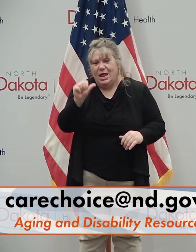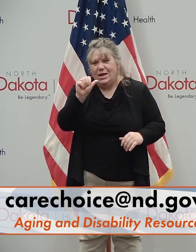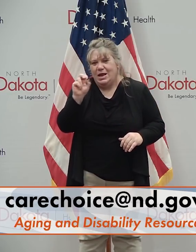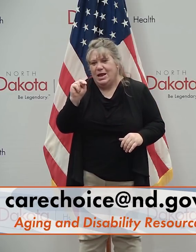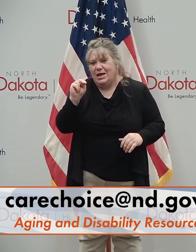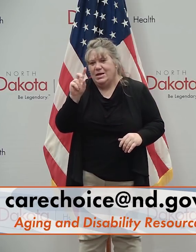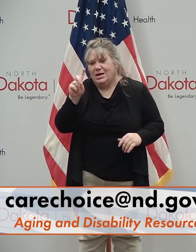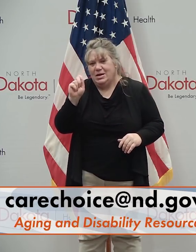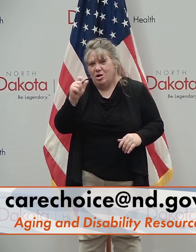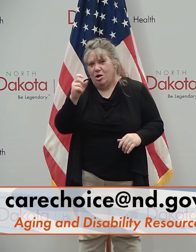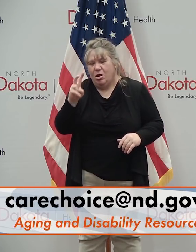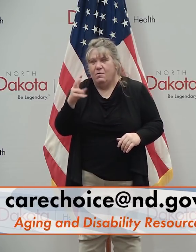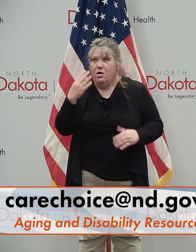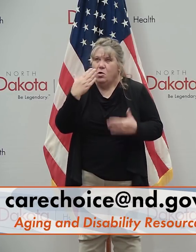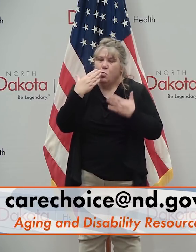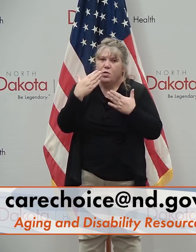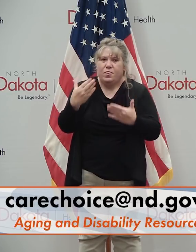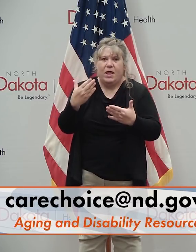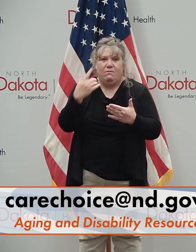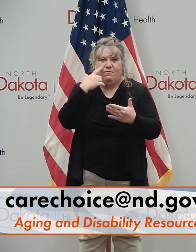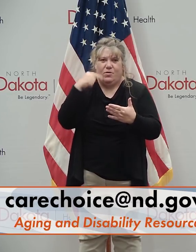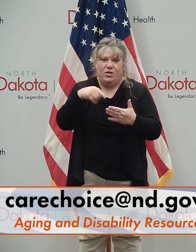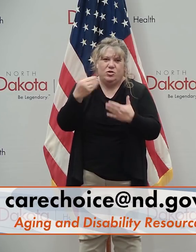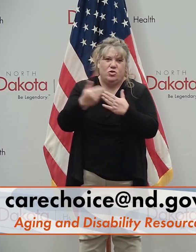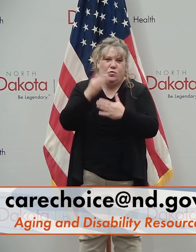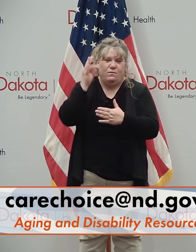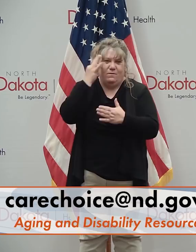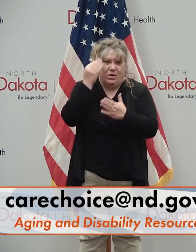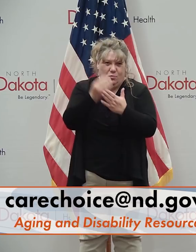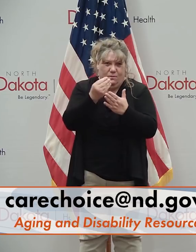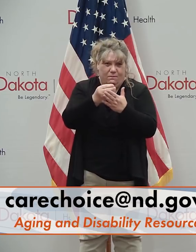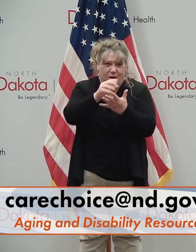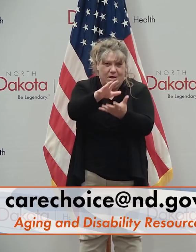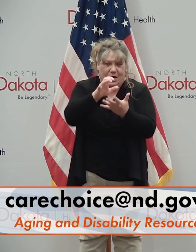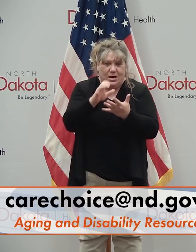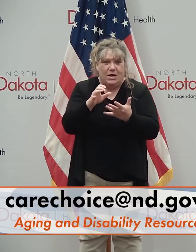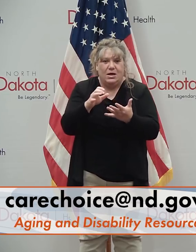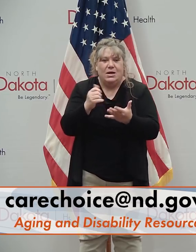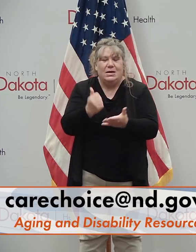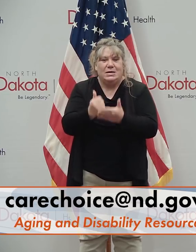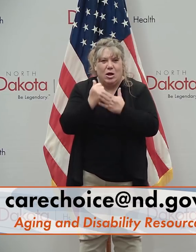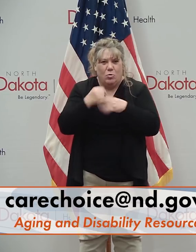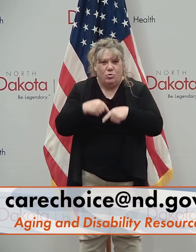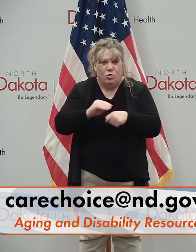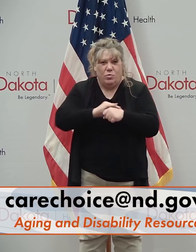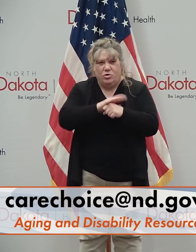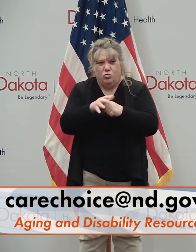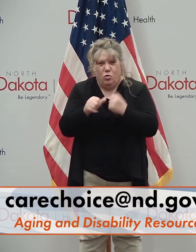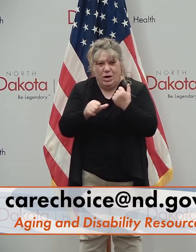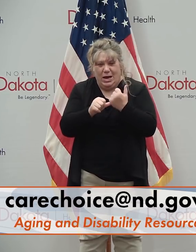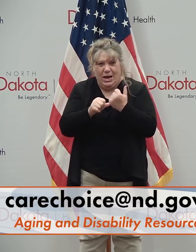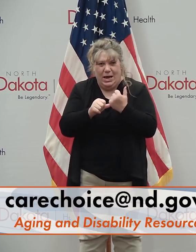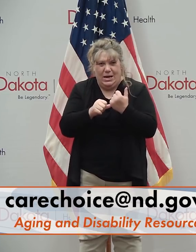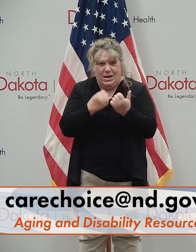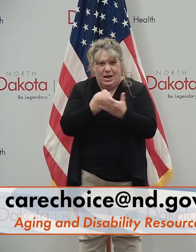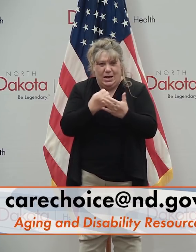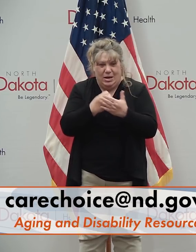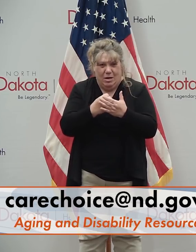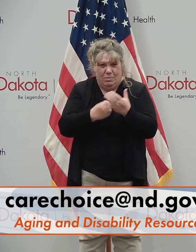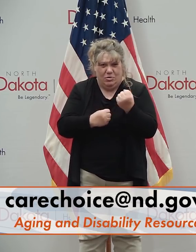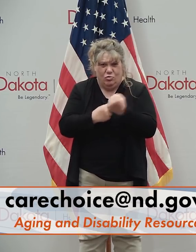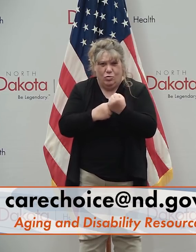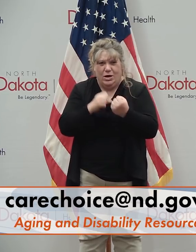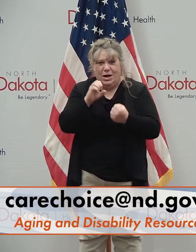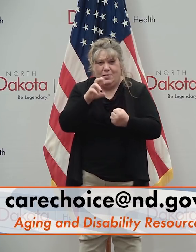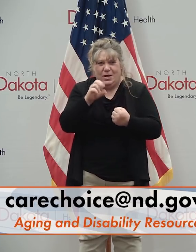carechoice@nd.gov. We're grateful for this additional federal funding authorized in the Corona Aid, Relief, and Economic Security, or the CARES